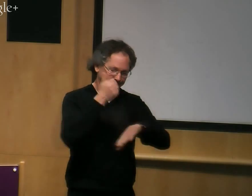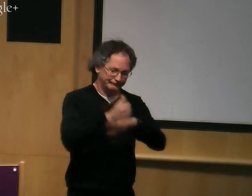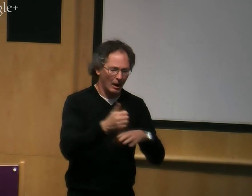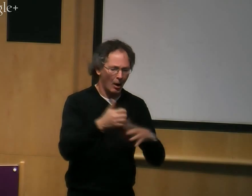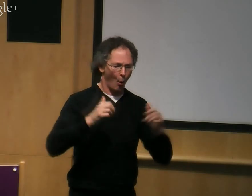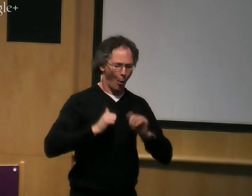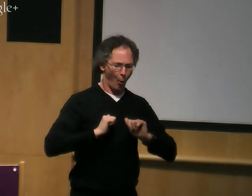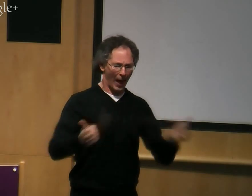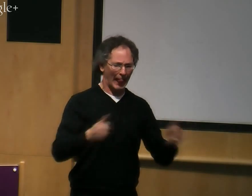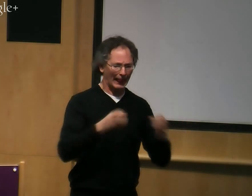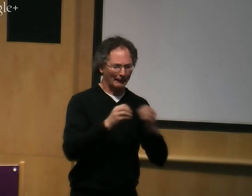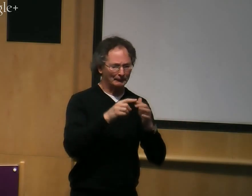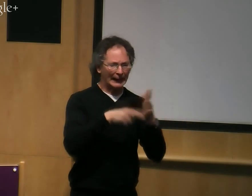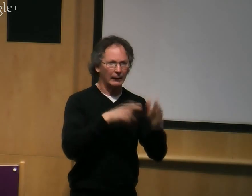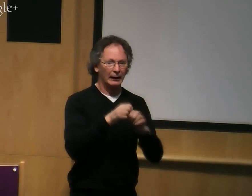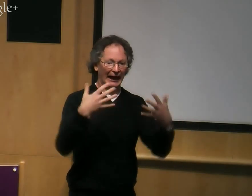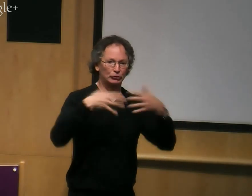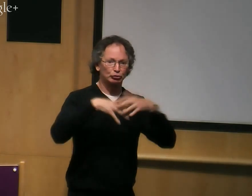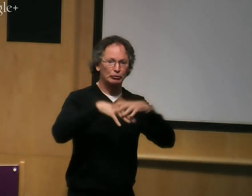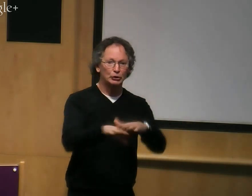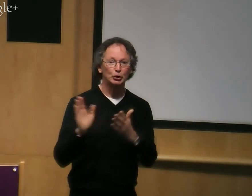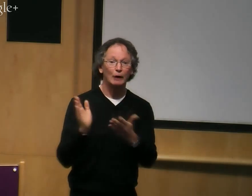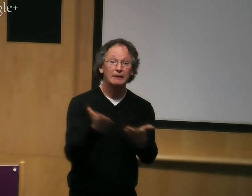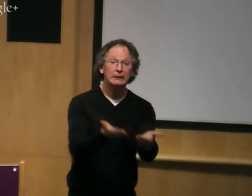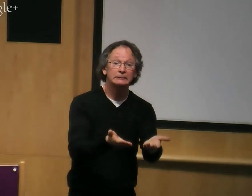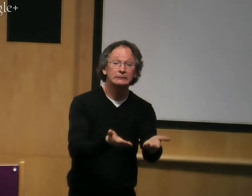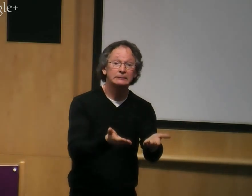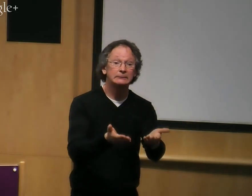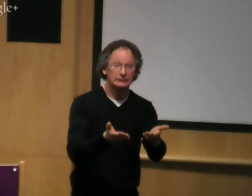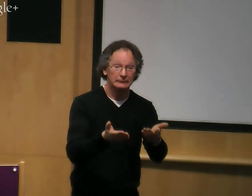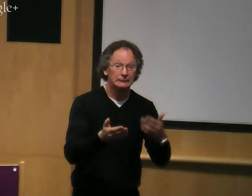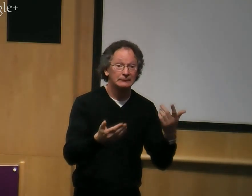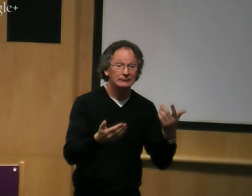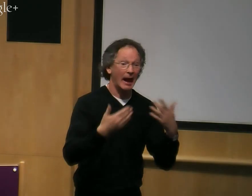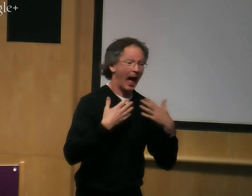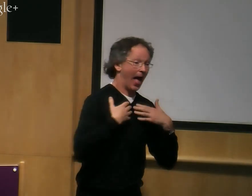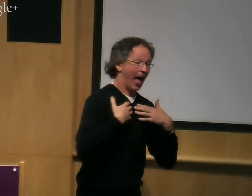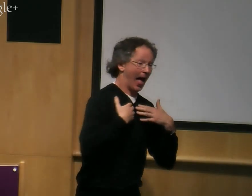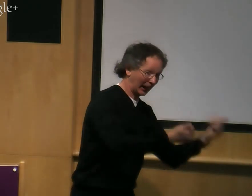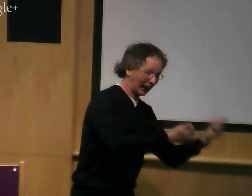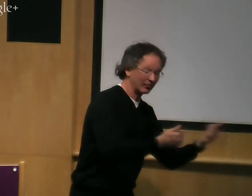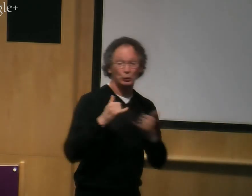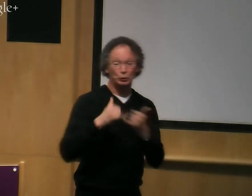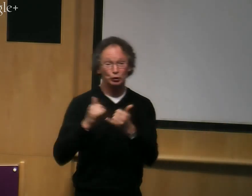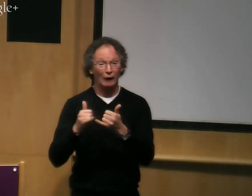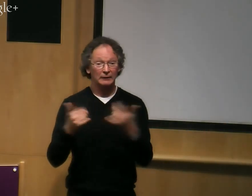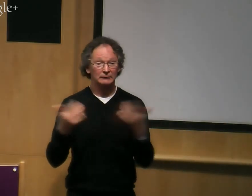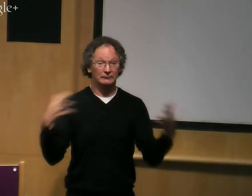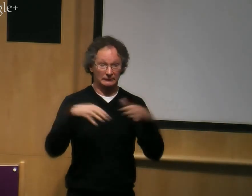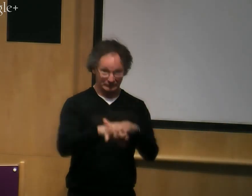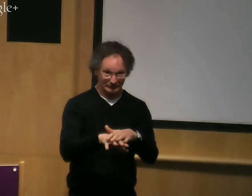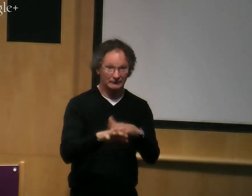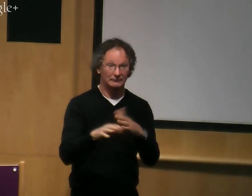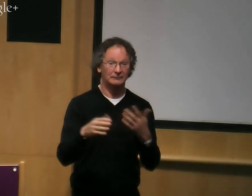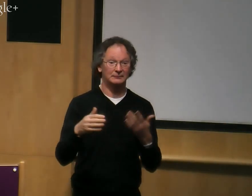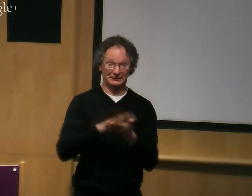notion that they want to set up a well-being integrated service. So health, right across the